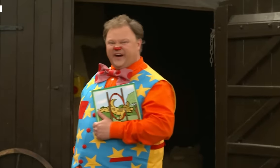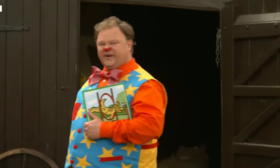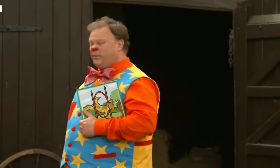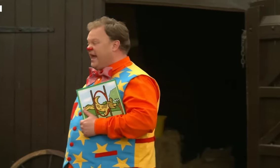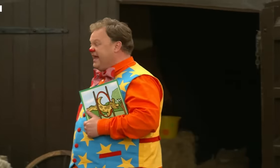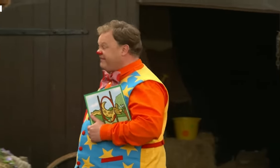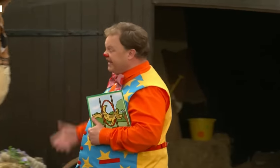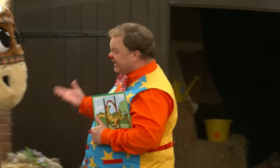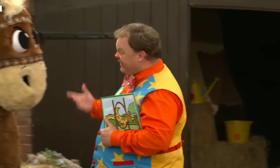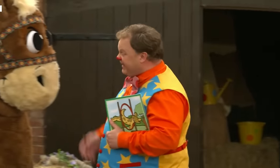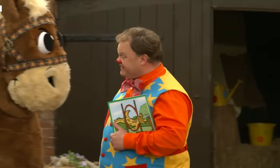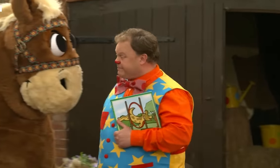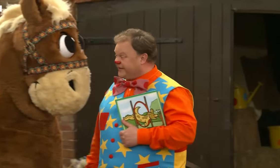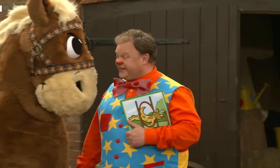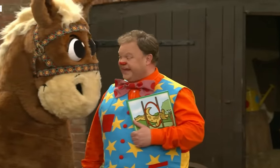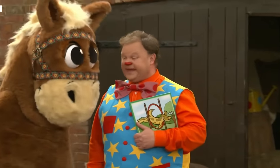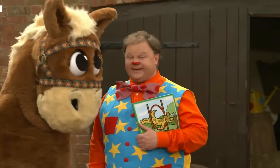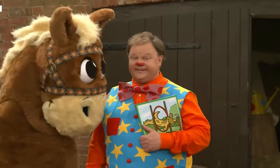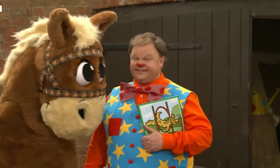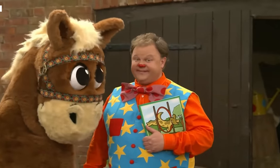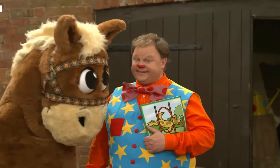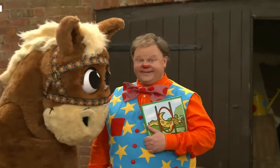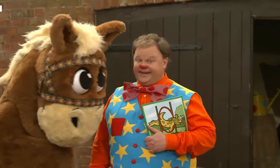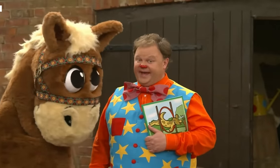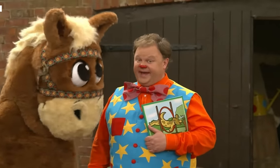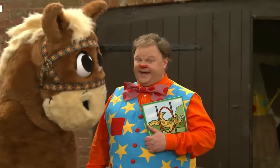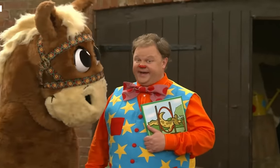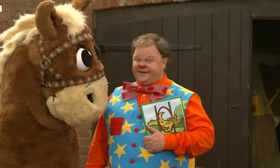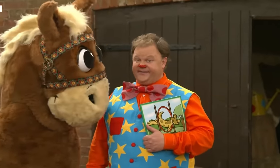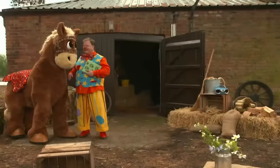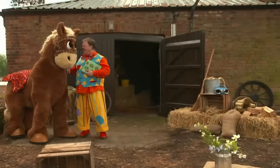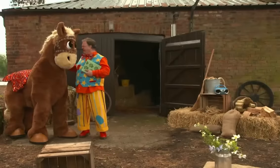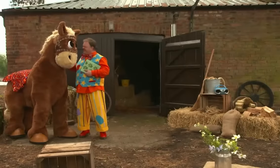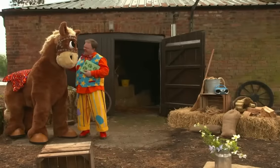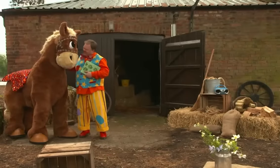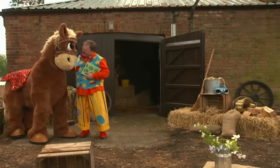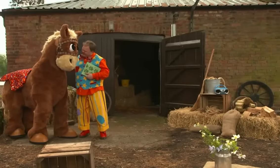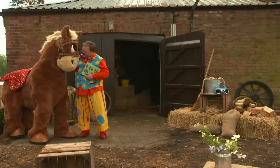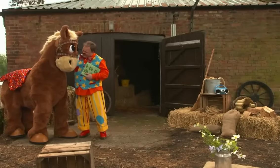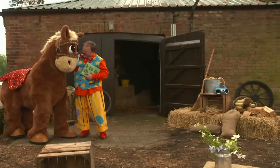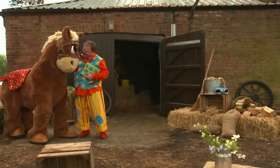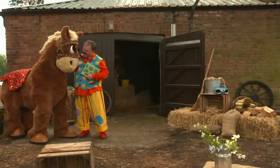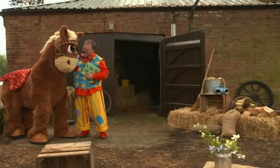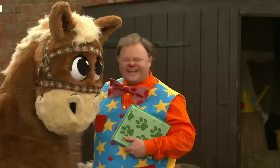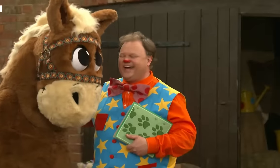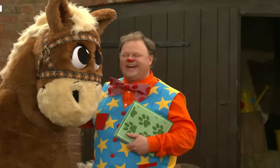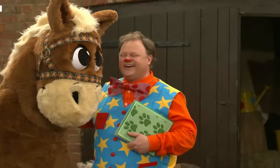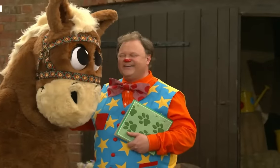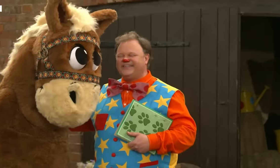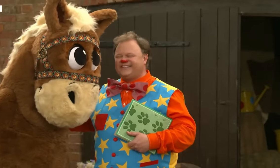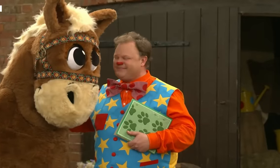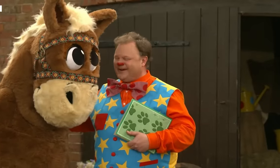can't wave, can they, Spotty? No, of course they can't. Oh,